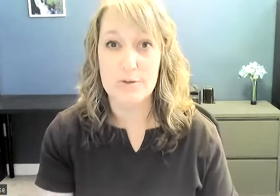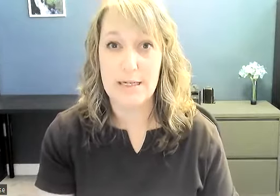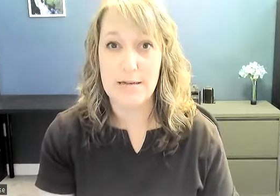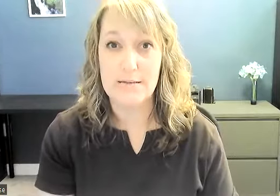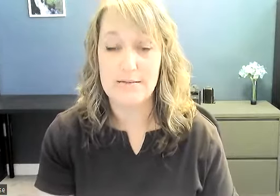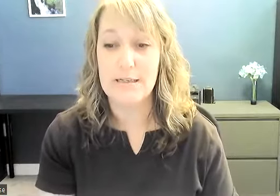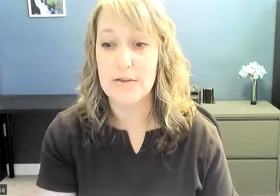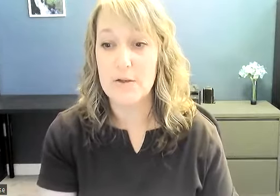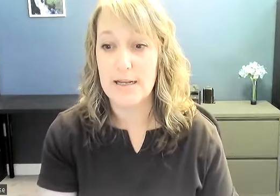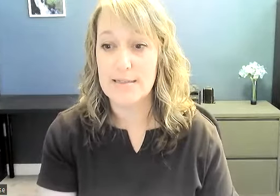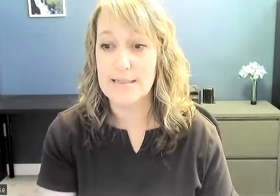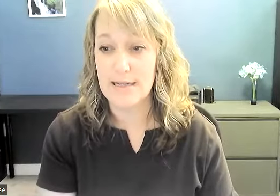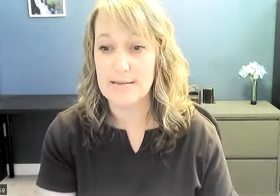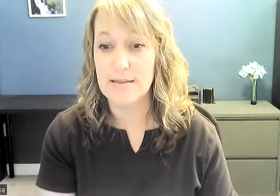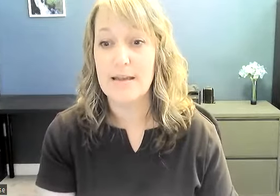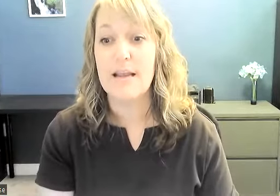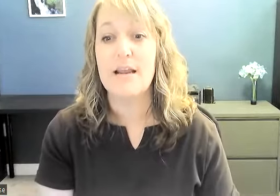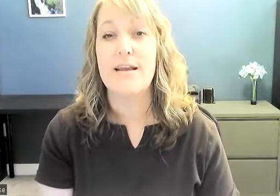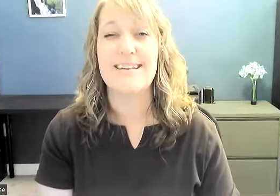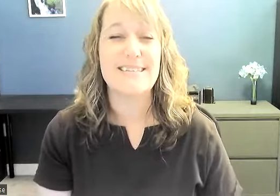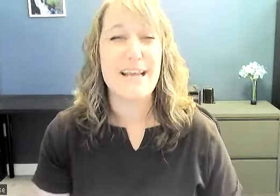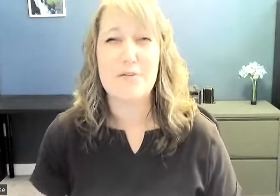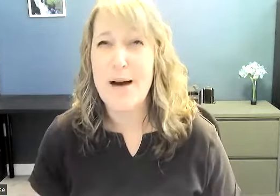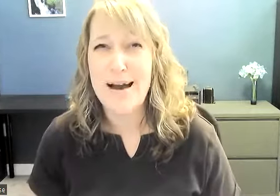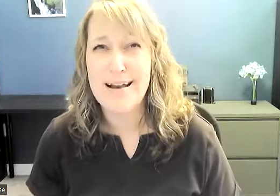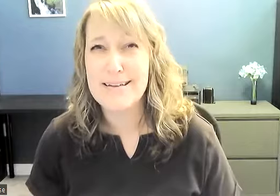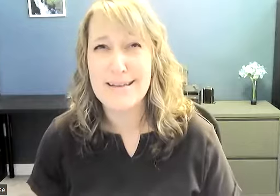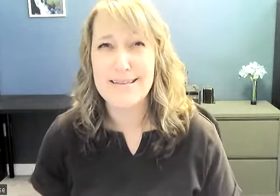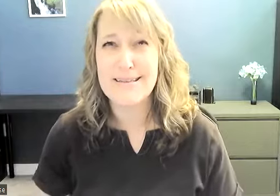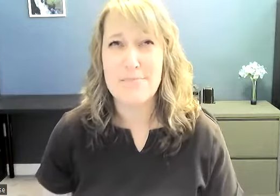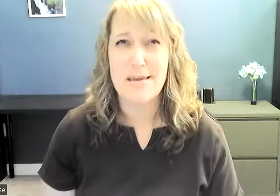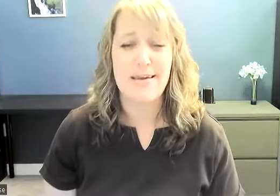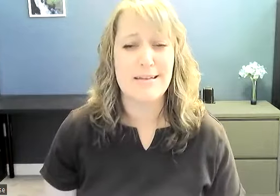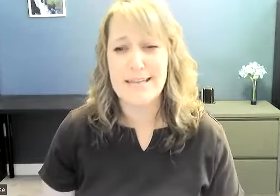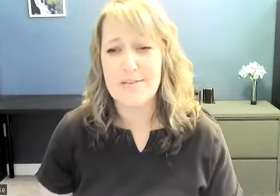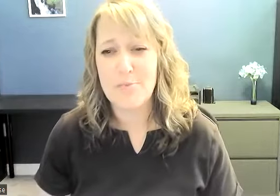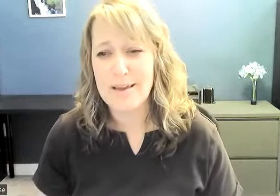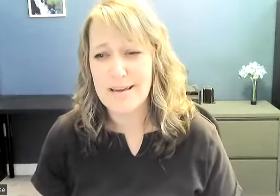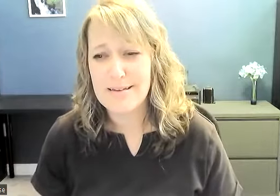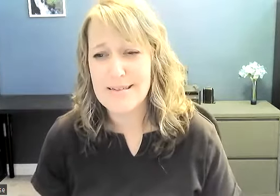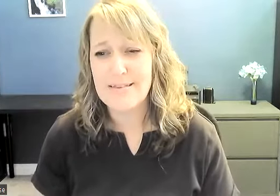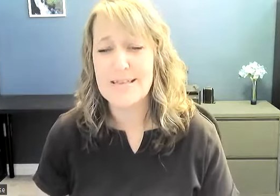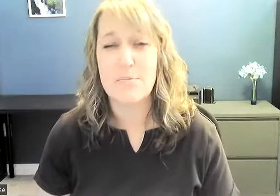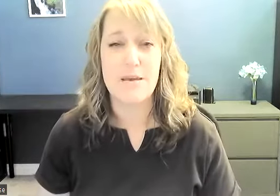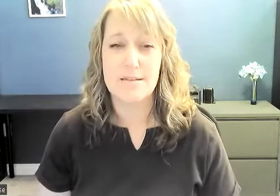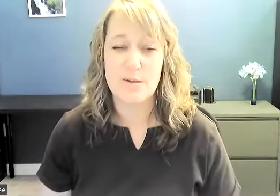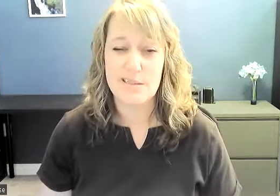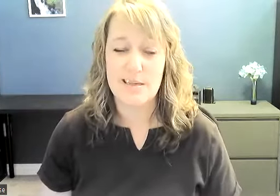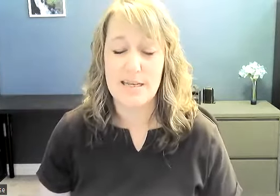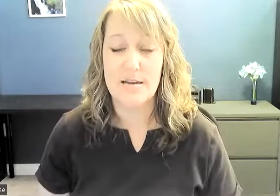boundary in the United States. A state of mind is not the same thing. A state of being is not the same thing. So it's not signed this